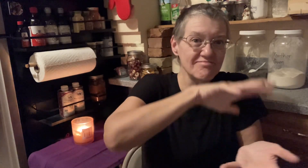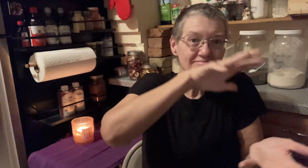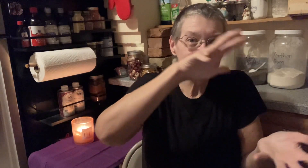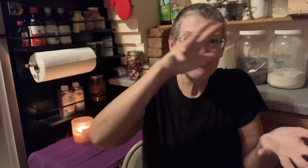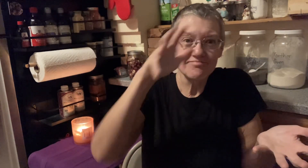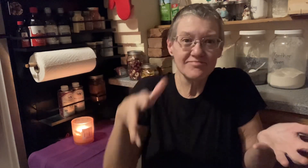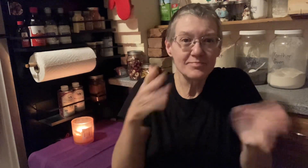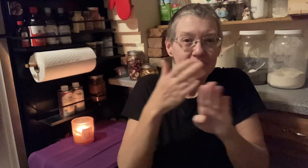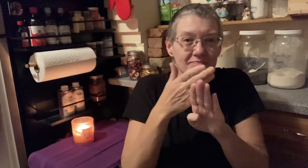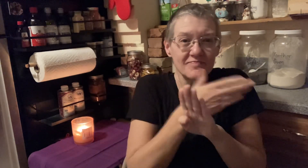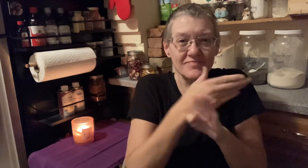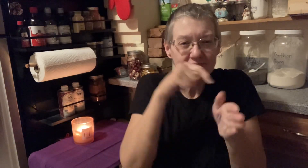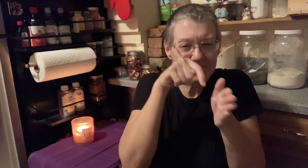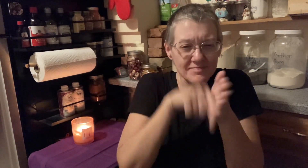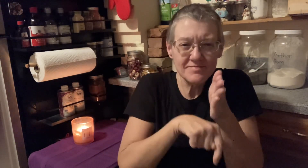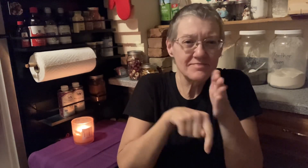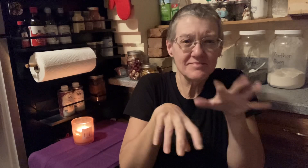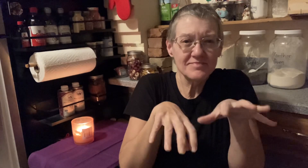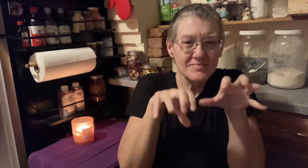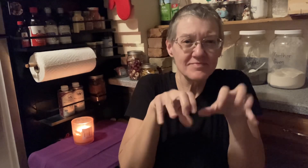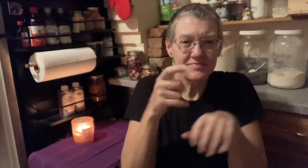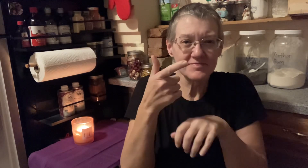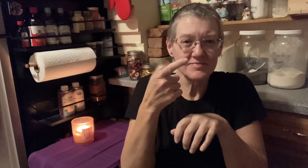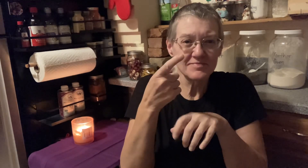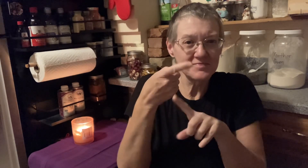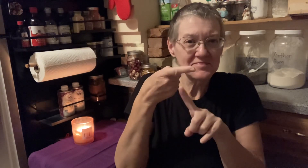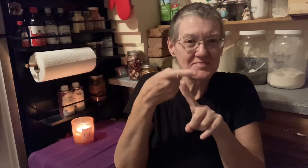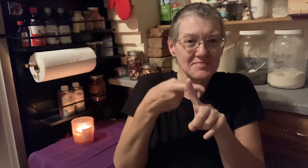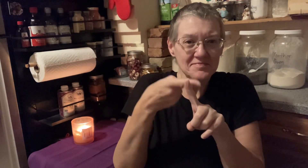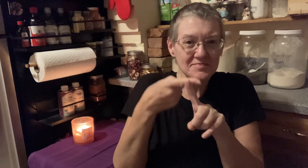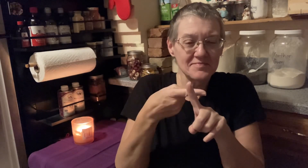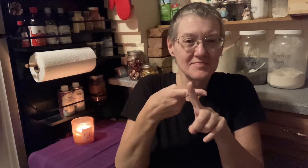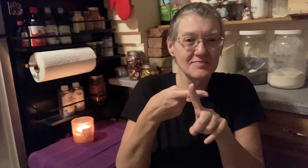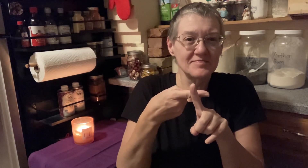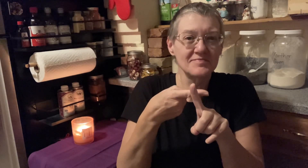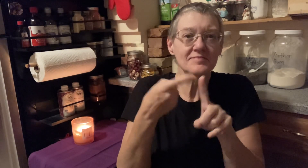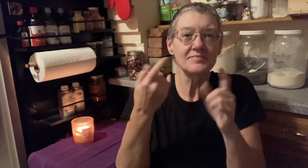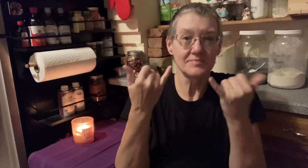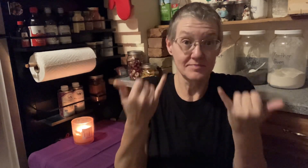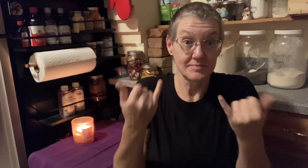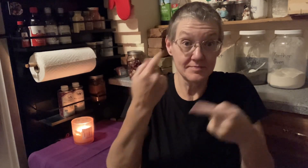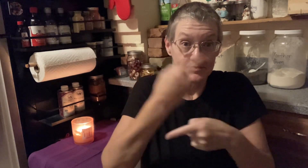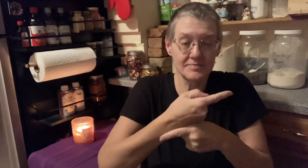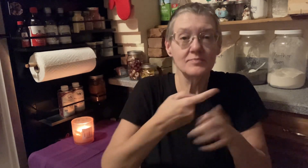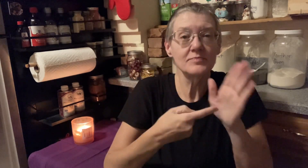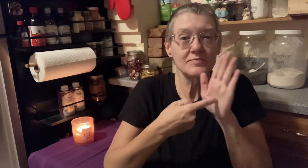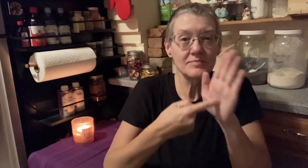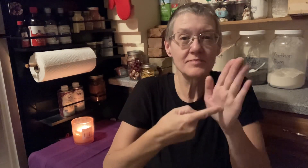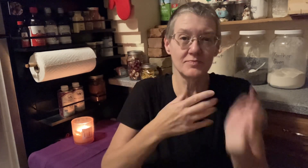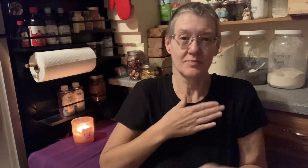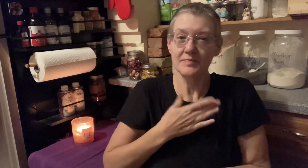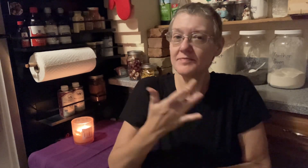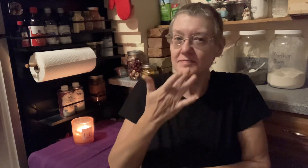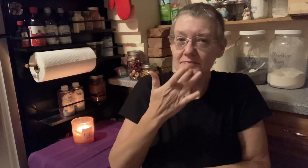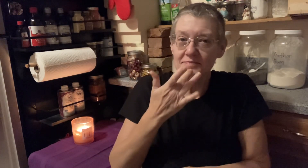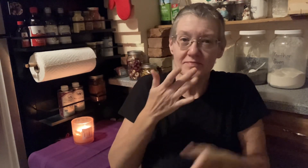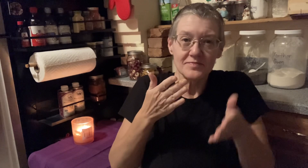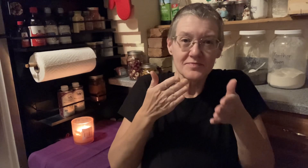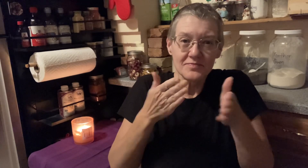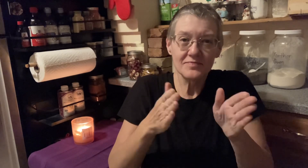of greens before this severe freeze of 21 degrees hit. Today I'm going to show you my